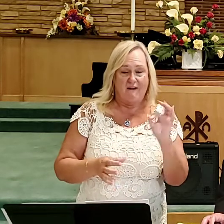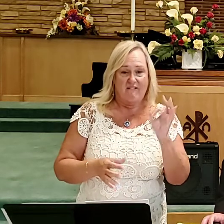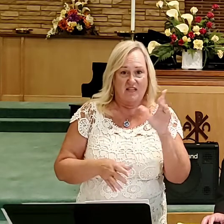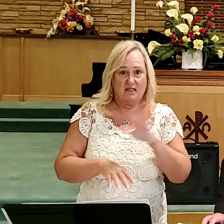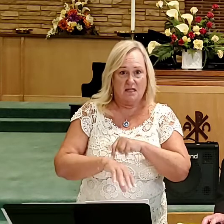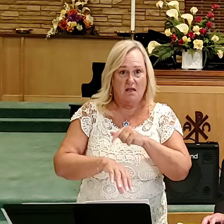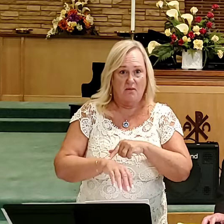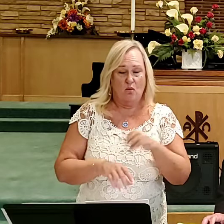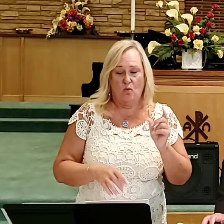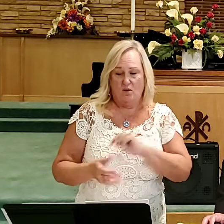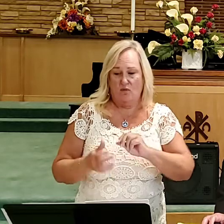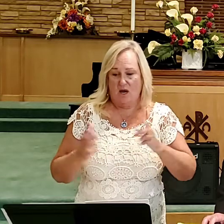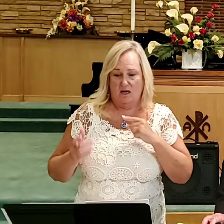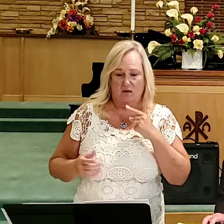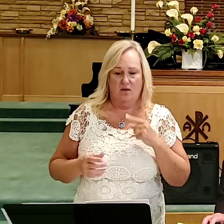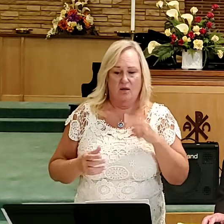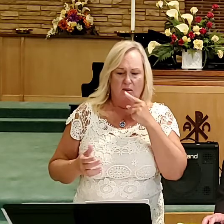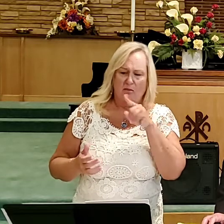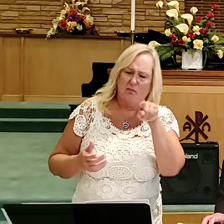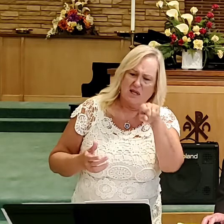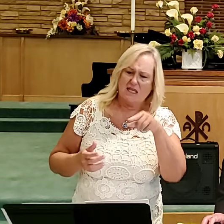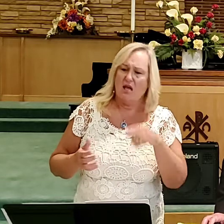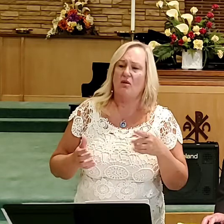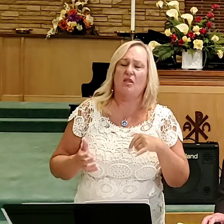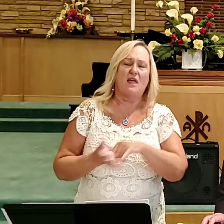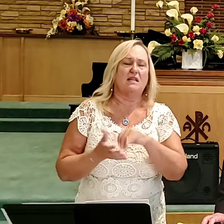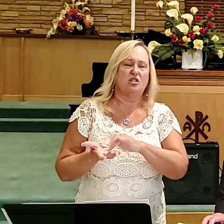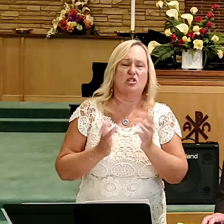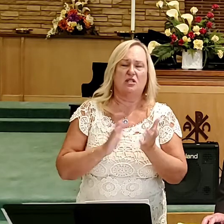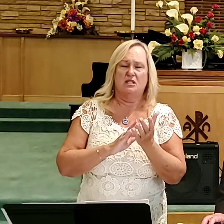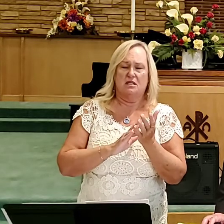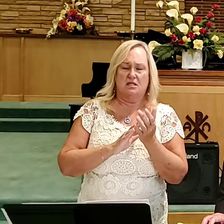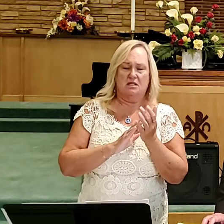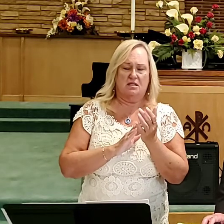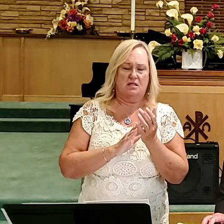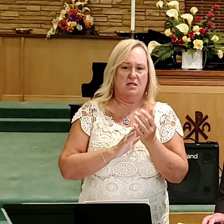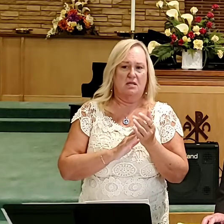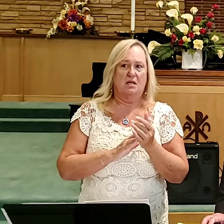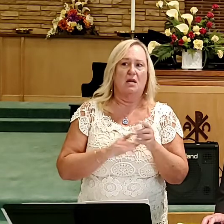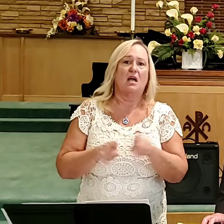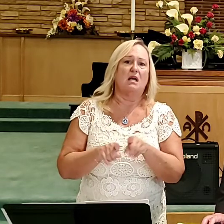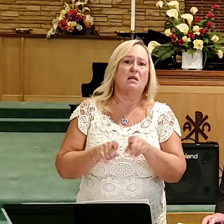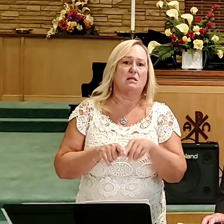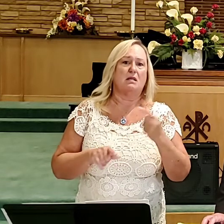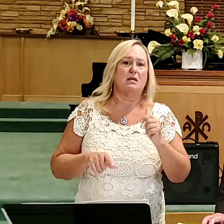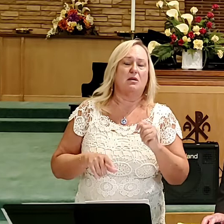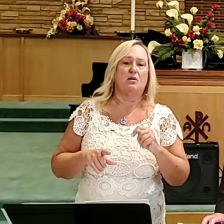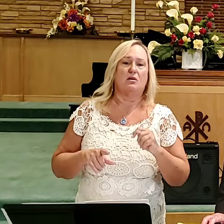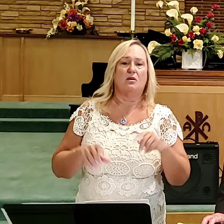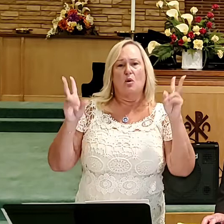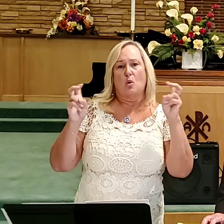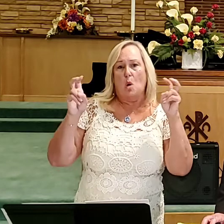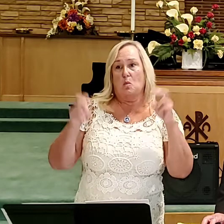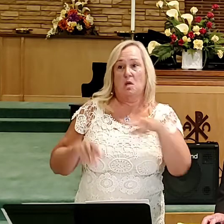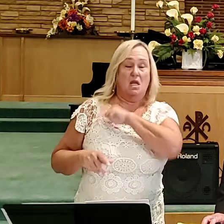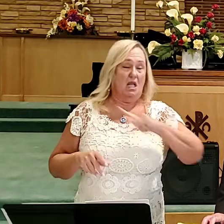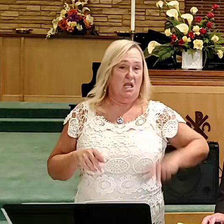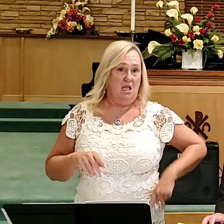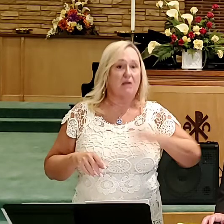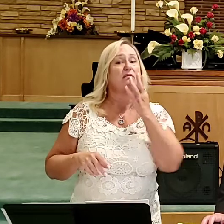One writer points out that Jesus, as the, quote, King of the